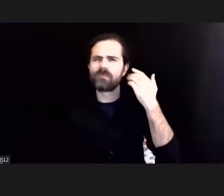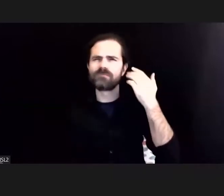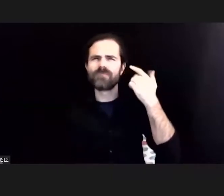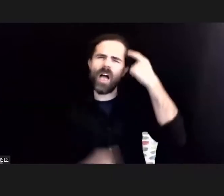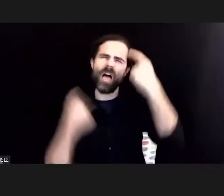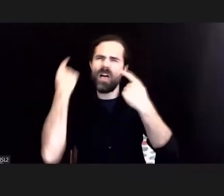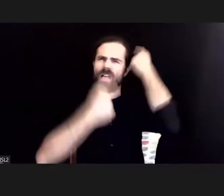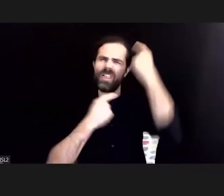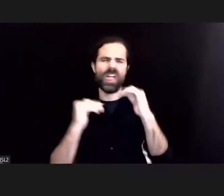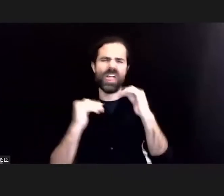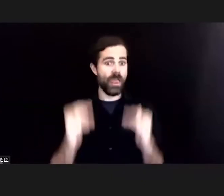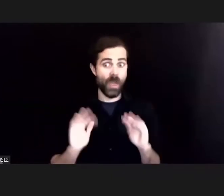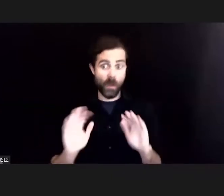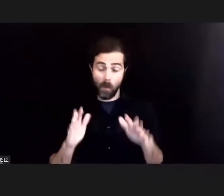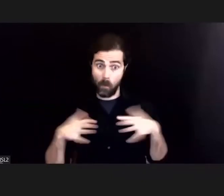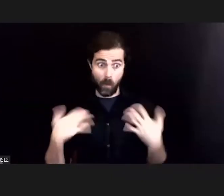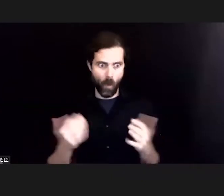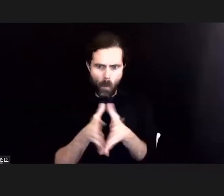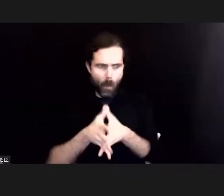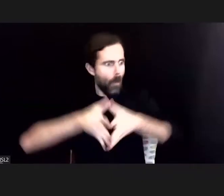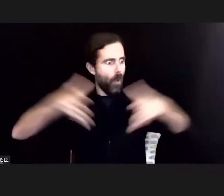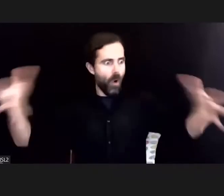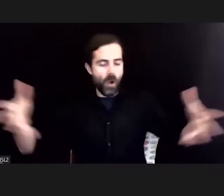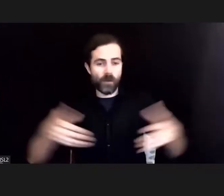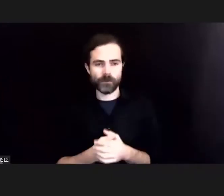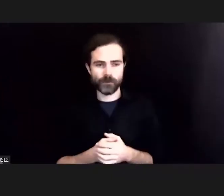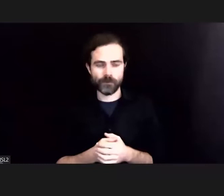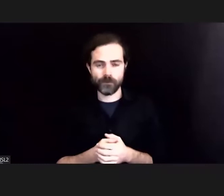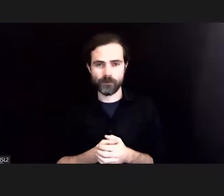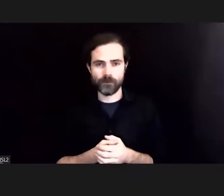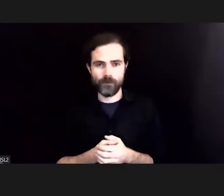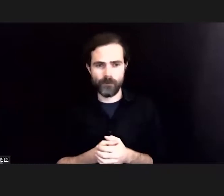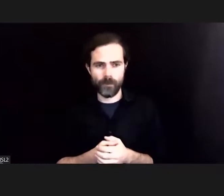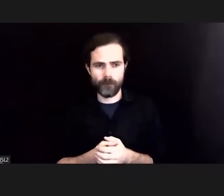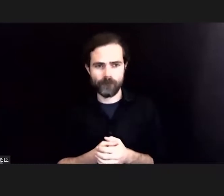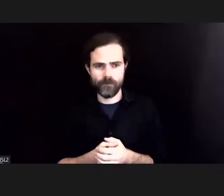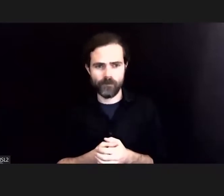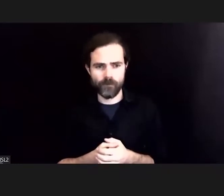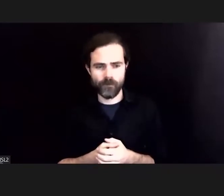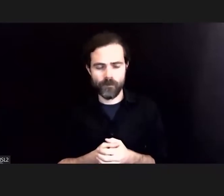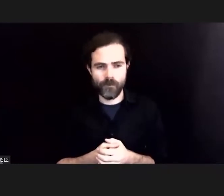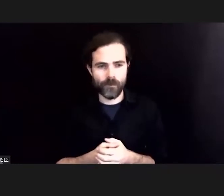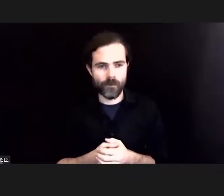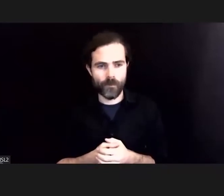we don't find projects in accessibility mode than we find.